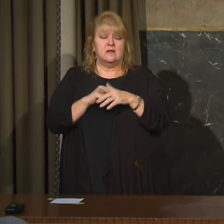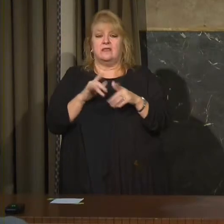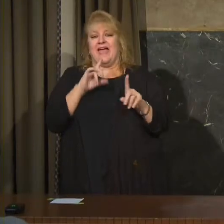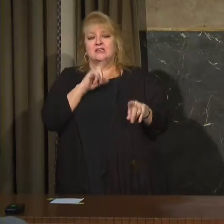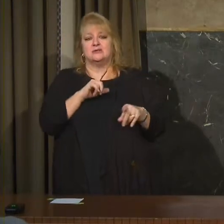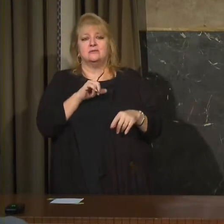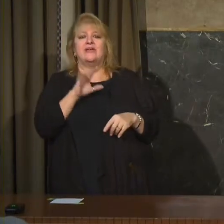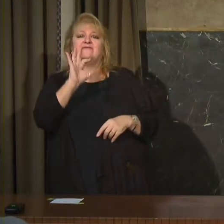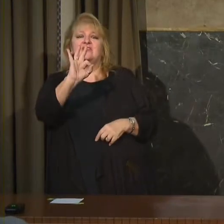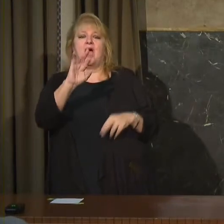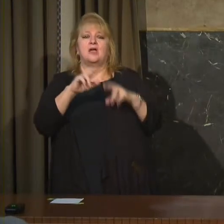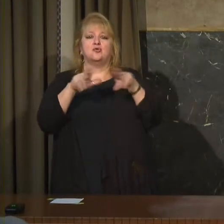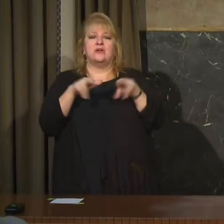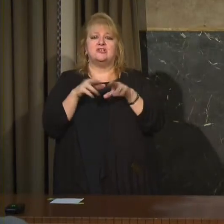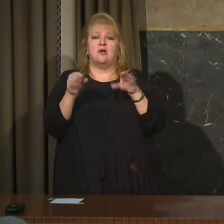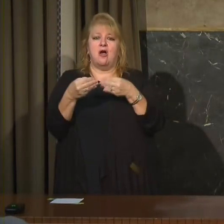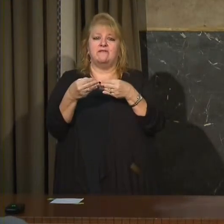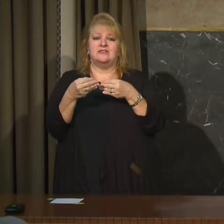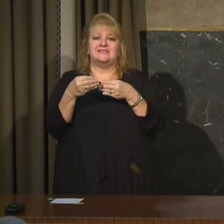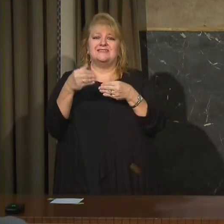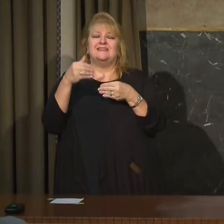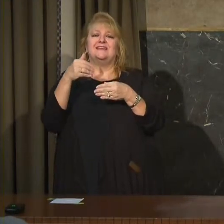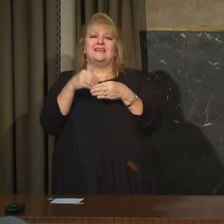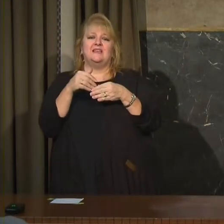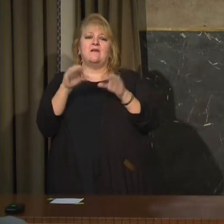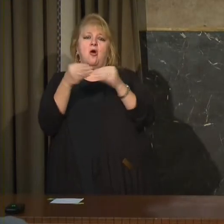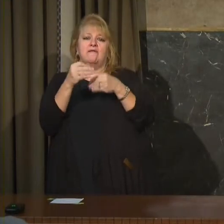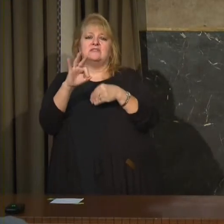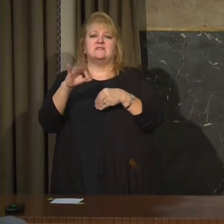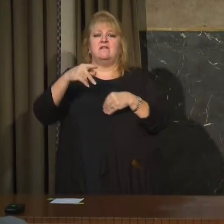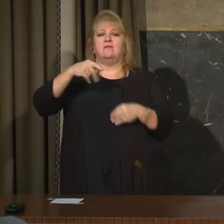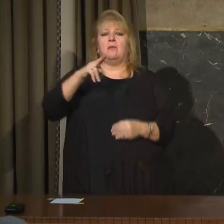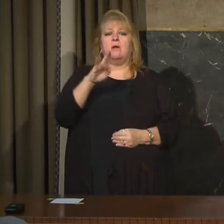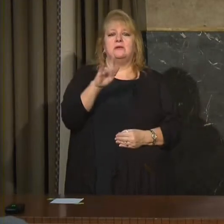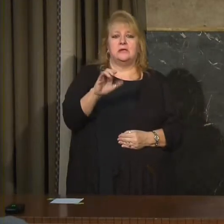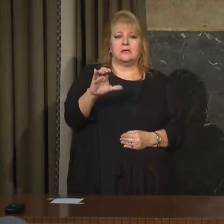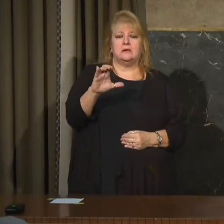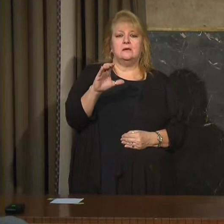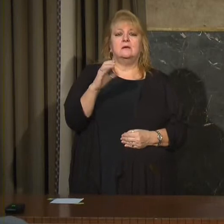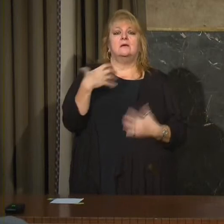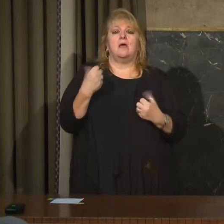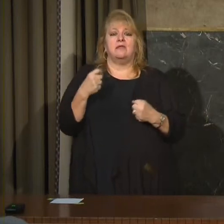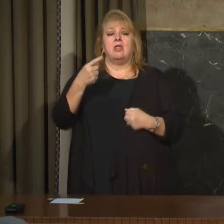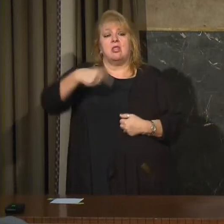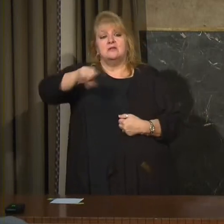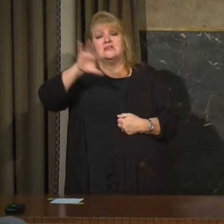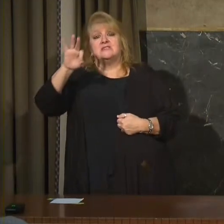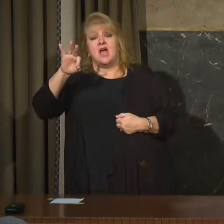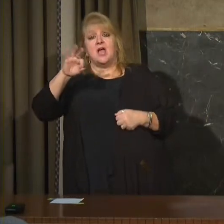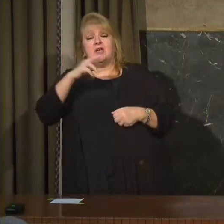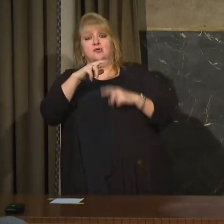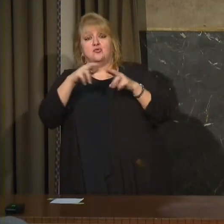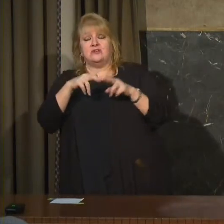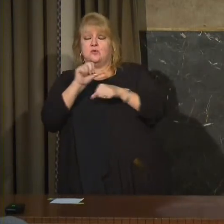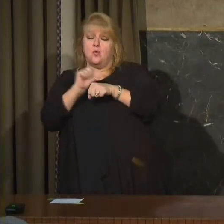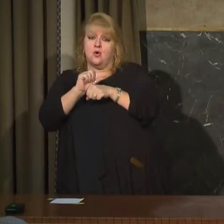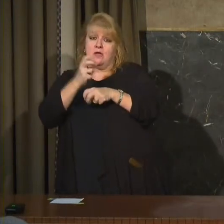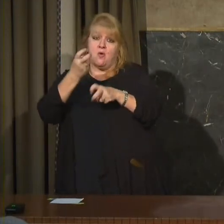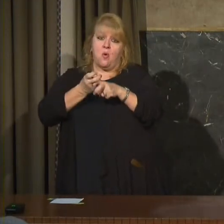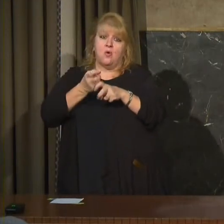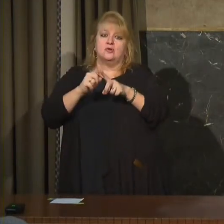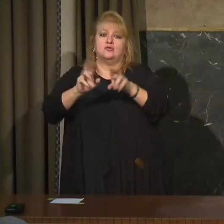There's 9 regional offices in the Office of Public Health, and all those 9 regions have been working very hard the past 3 weeks